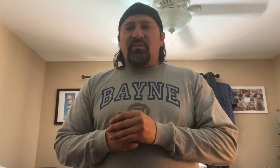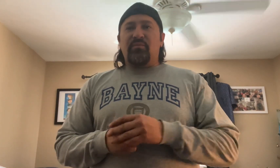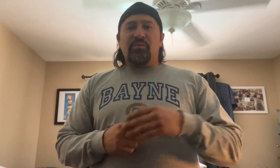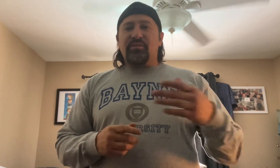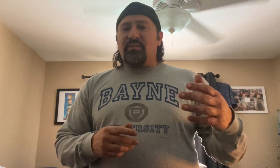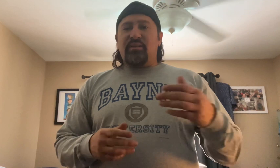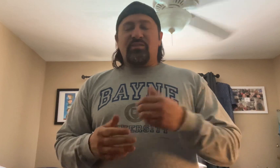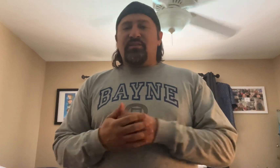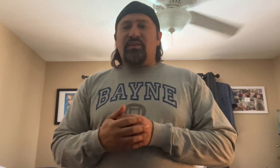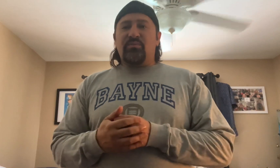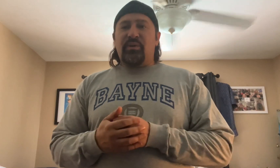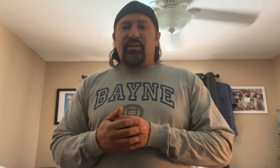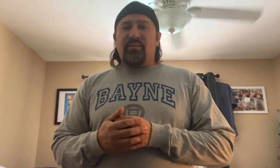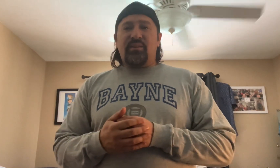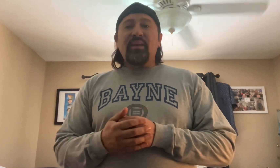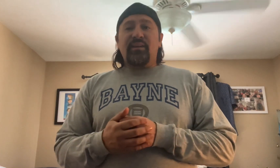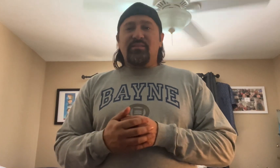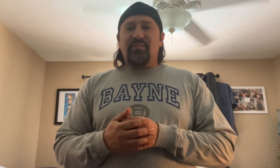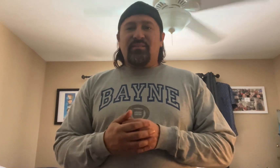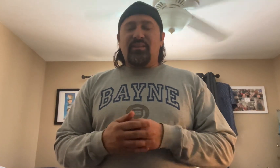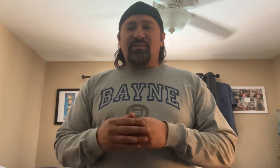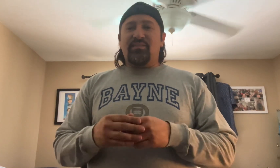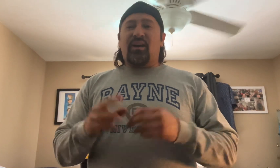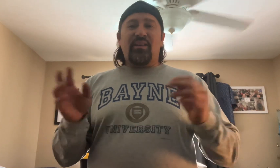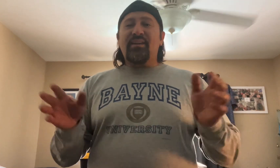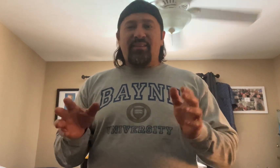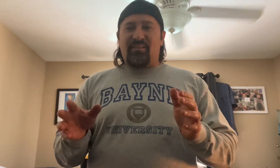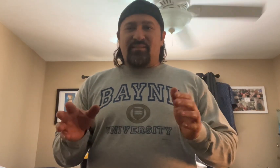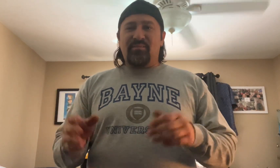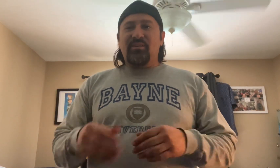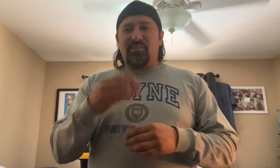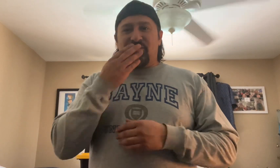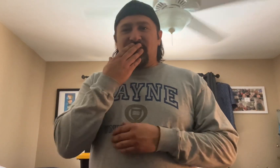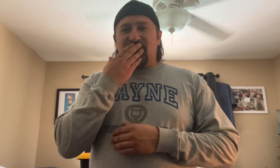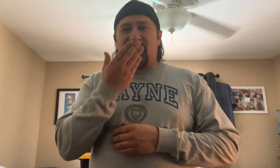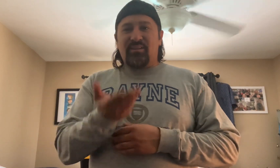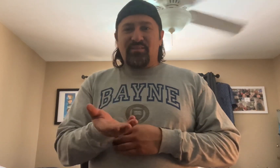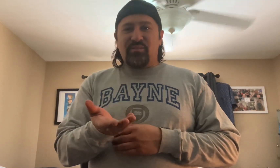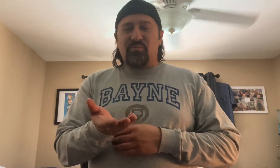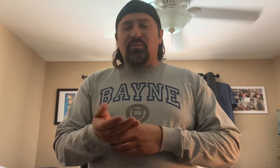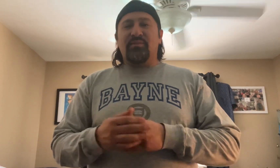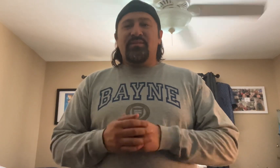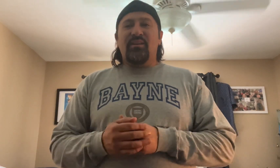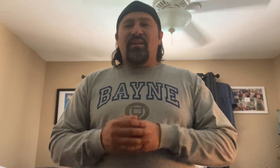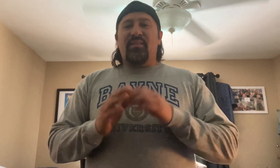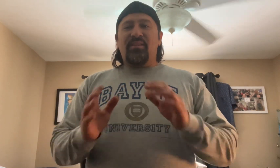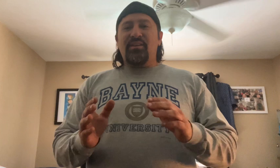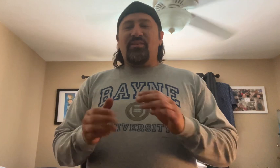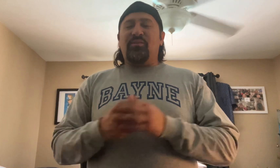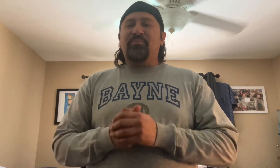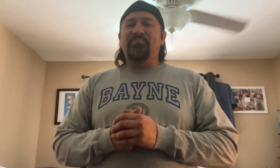first thing that she says right out of the gates is not anything. She signs the words, "Thank you."